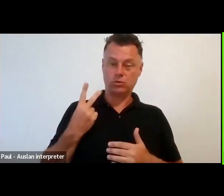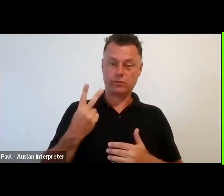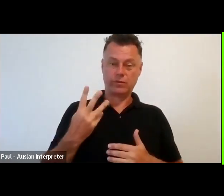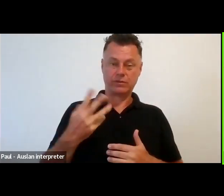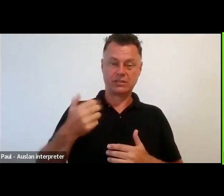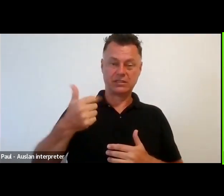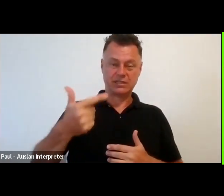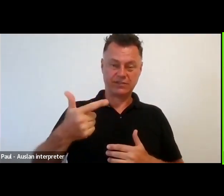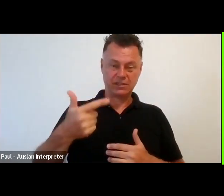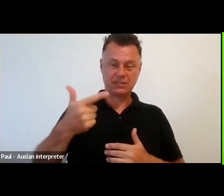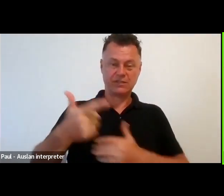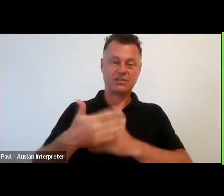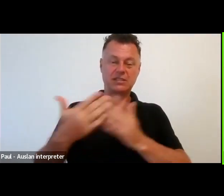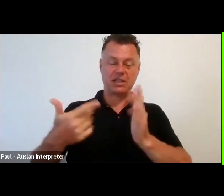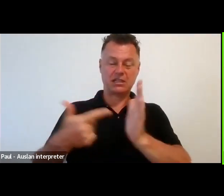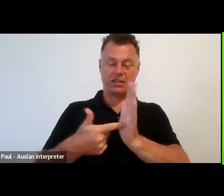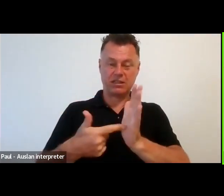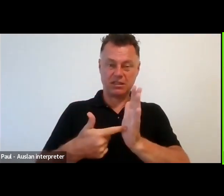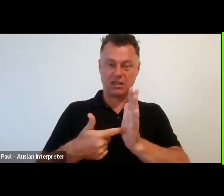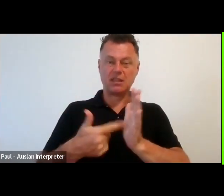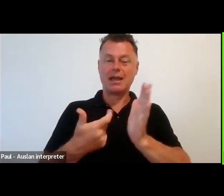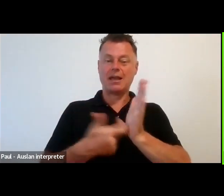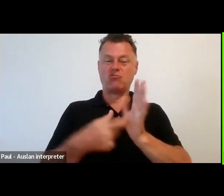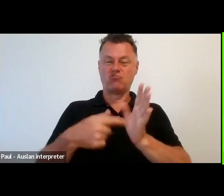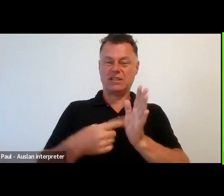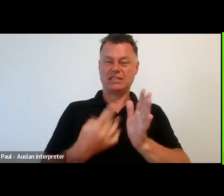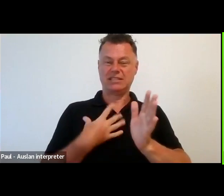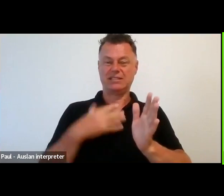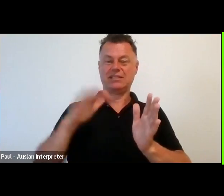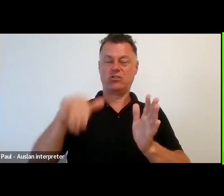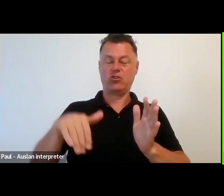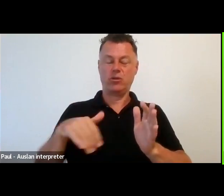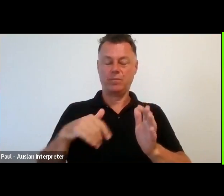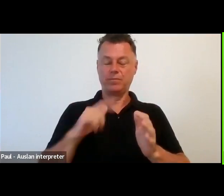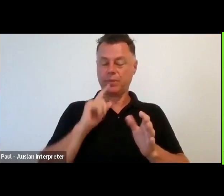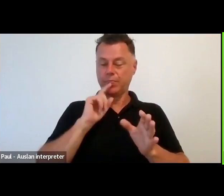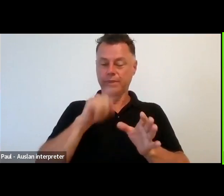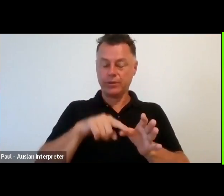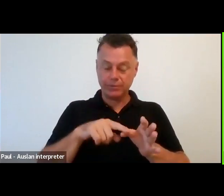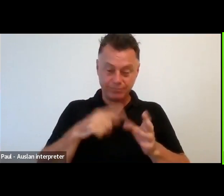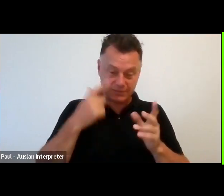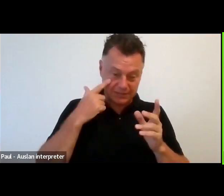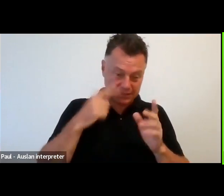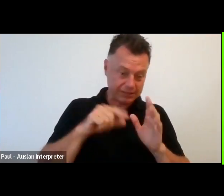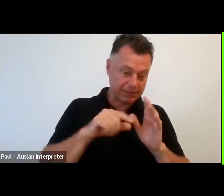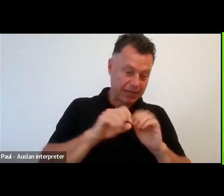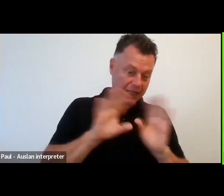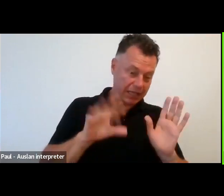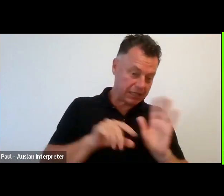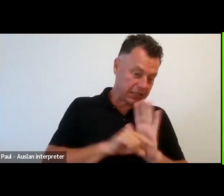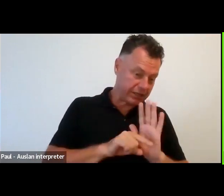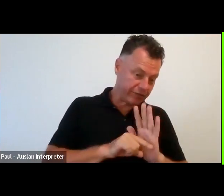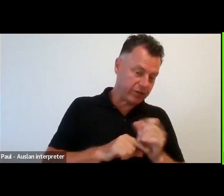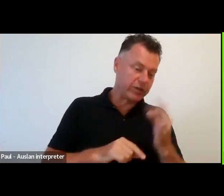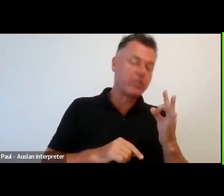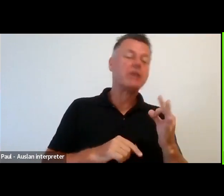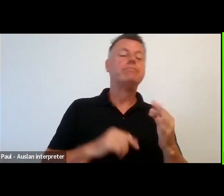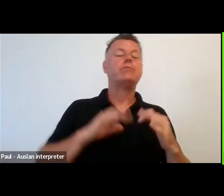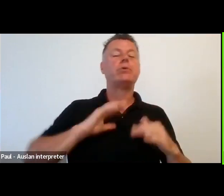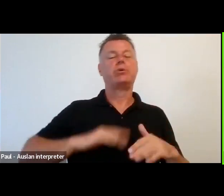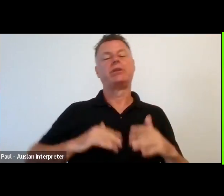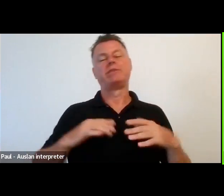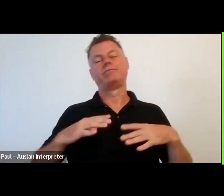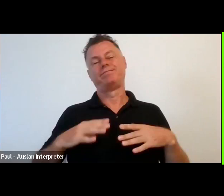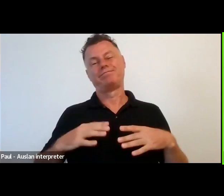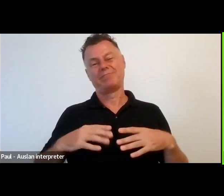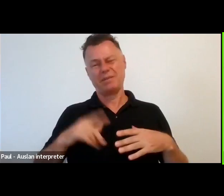say, but the rules keep changing, and the answer is yes, they do. So the only way to keep up with these rules is to, one, look at our website and look at the